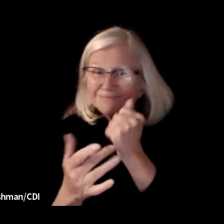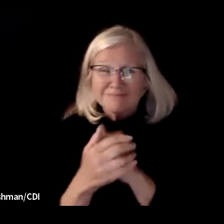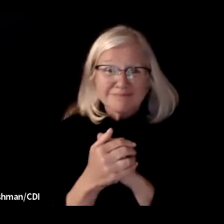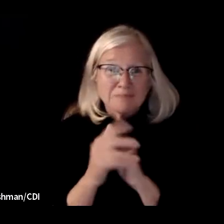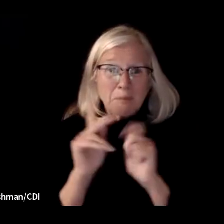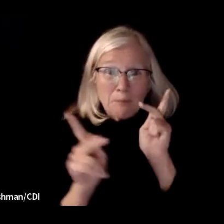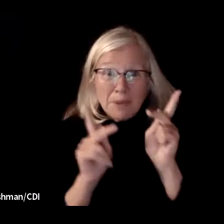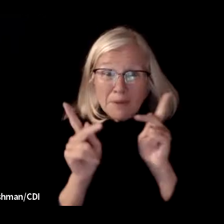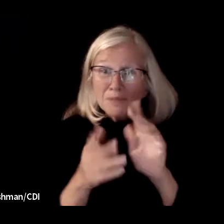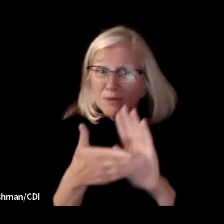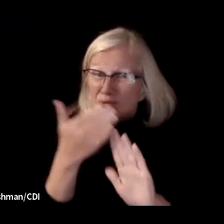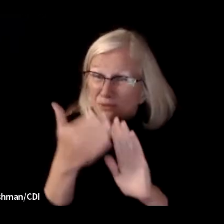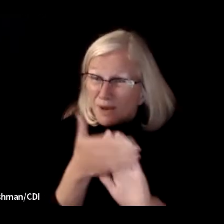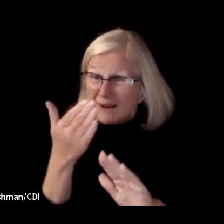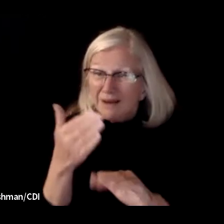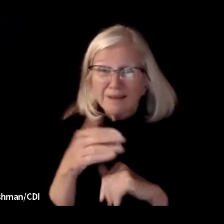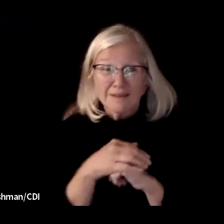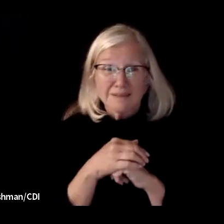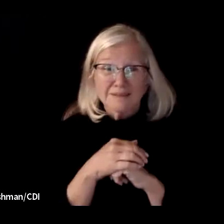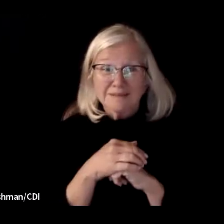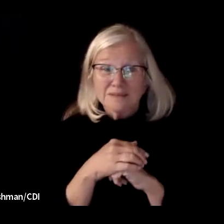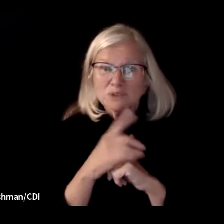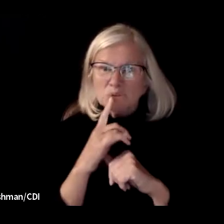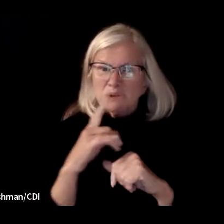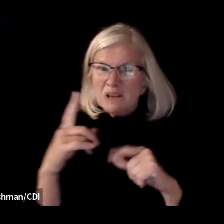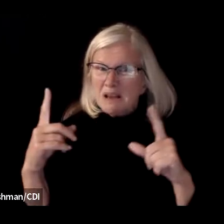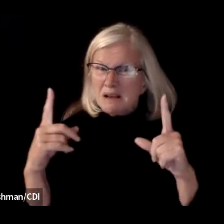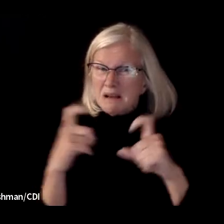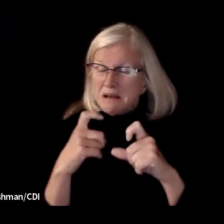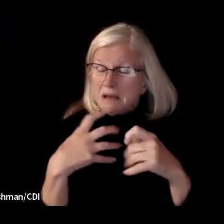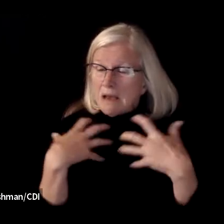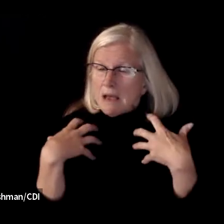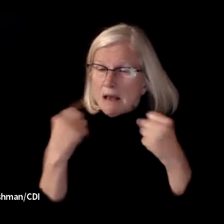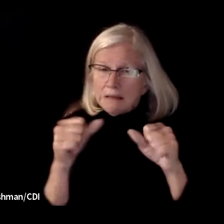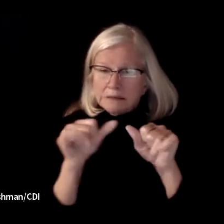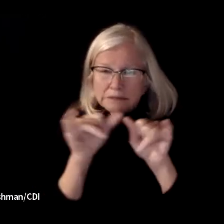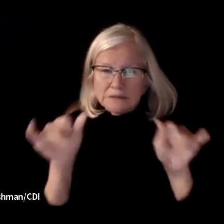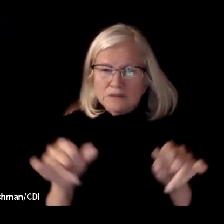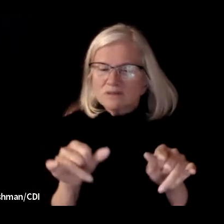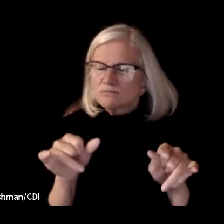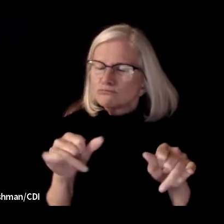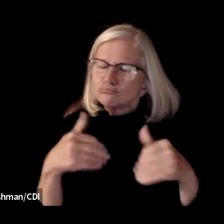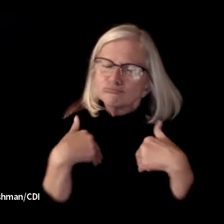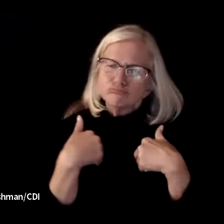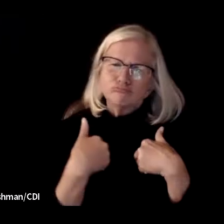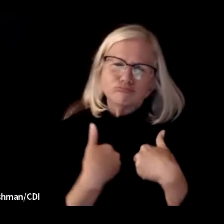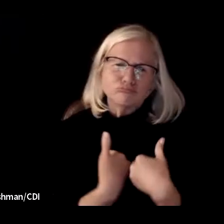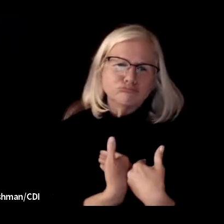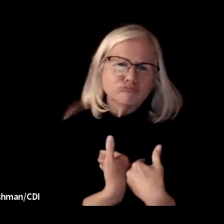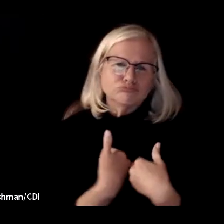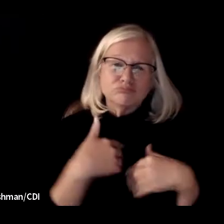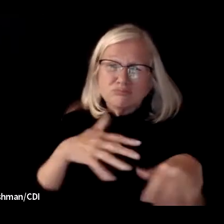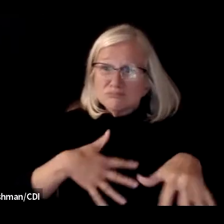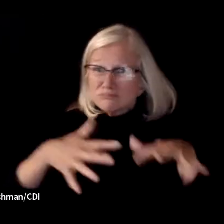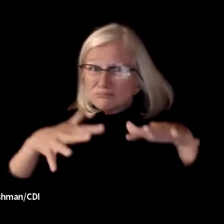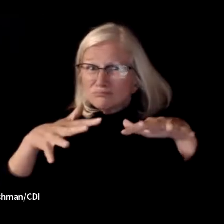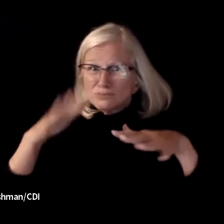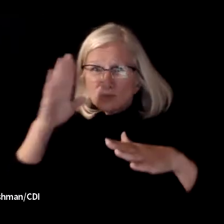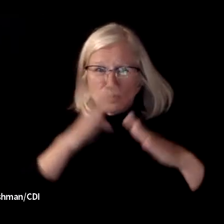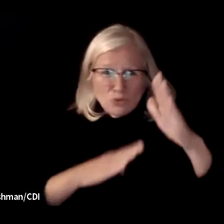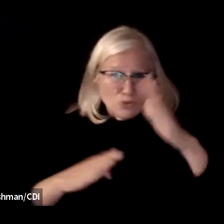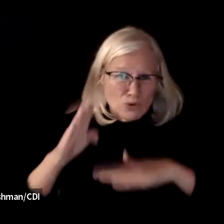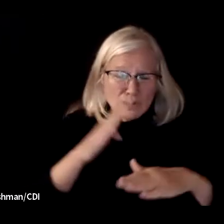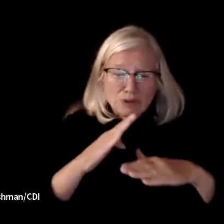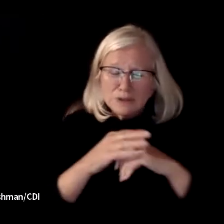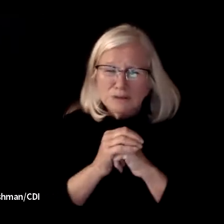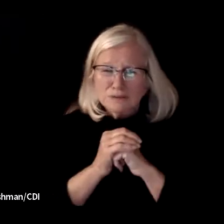keep a complex health system running, they're tired, they're anxious, and they're worried about their patients and their ability to provide the exceptional care those kids